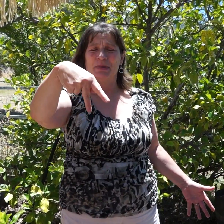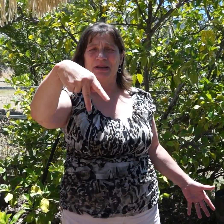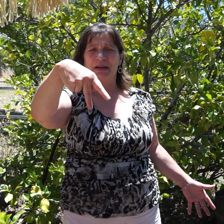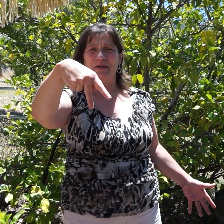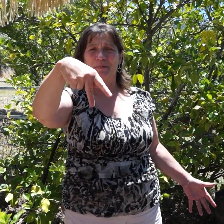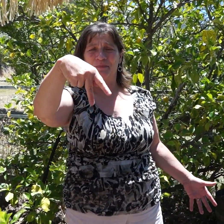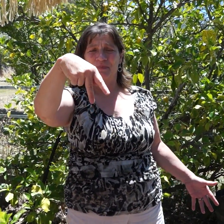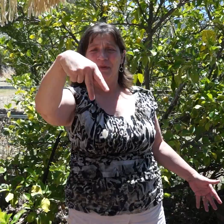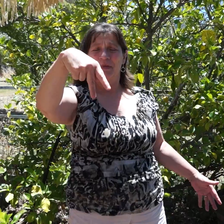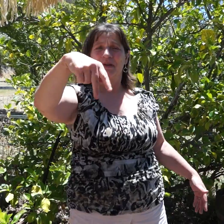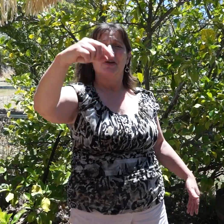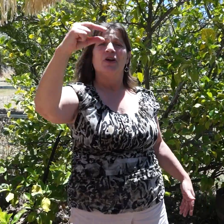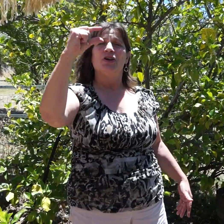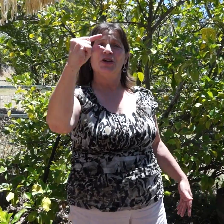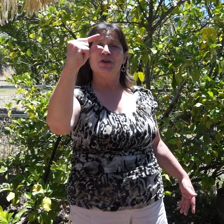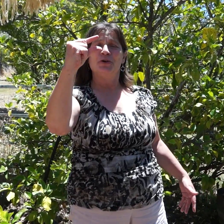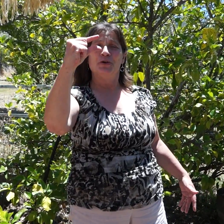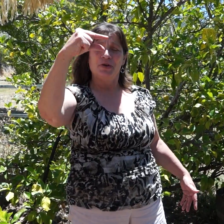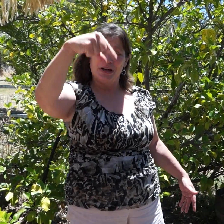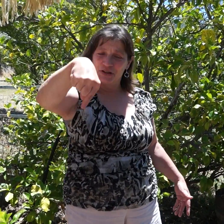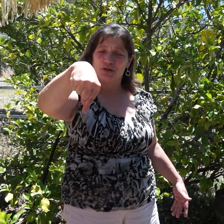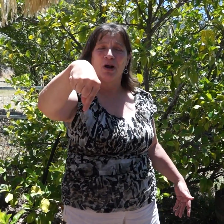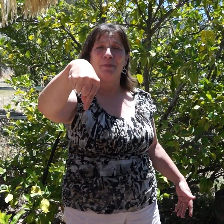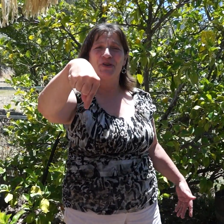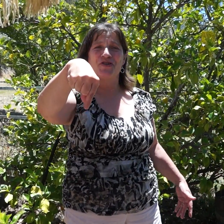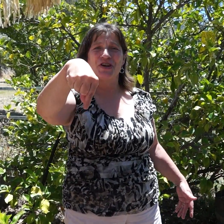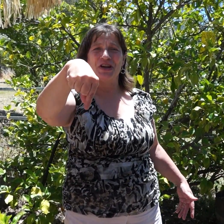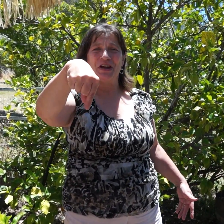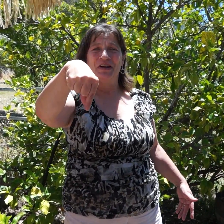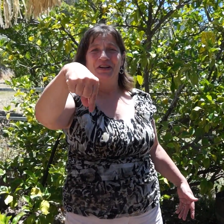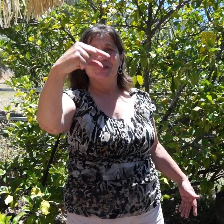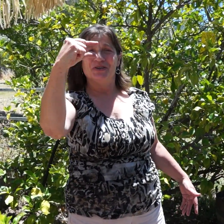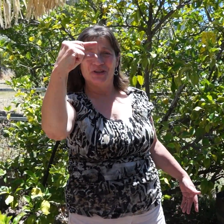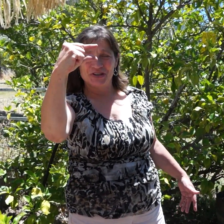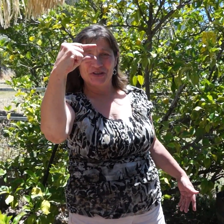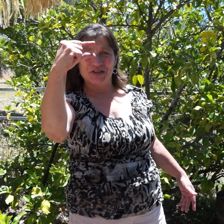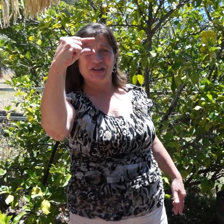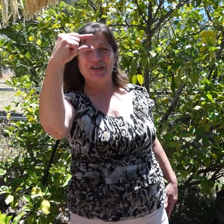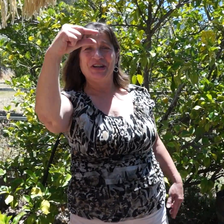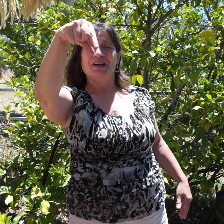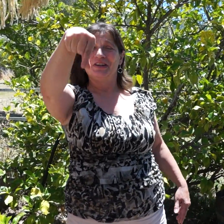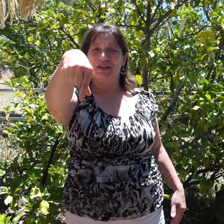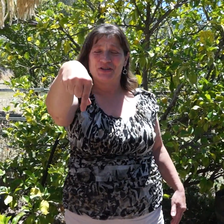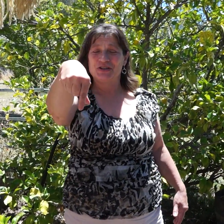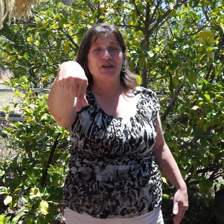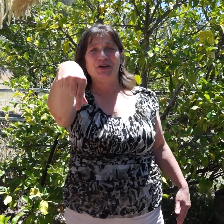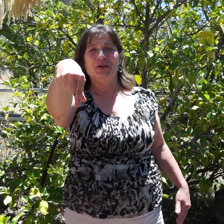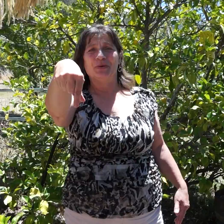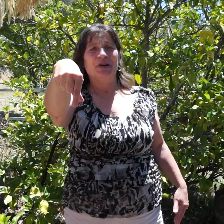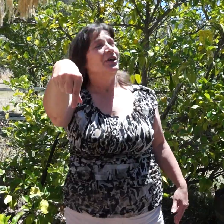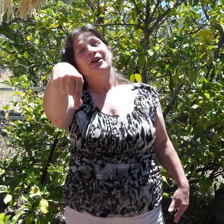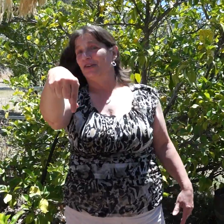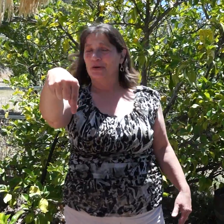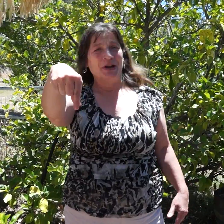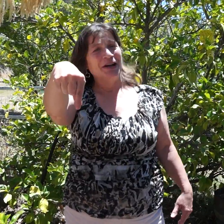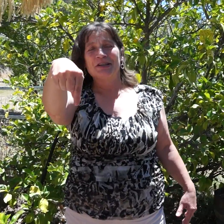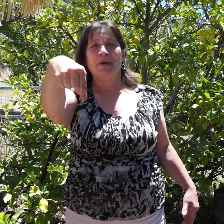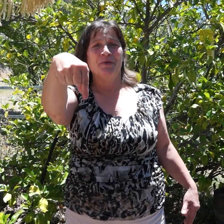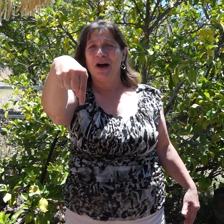P. Q is a dropped G, so this is G, this is Q. Don't ask me